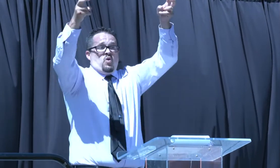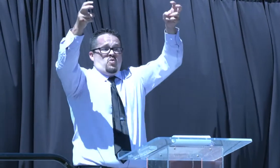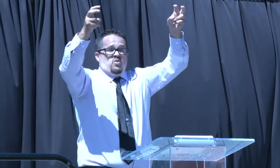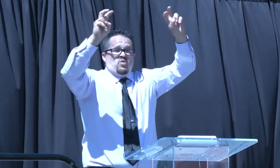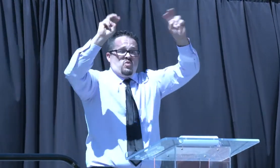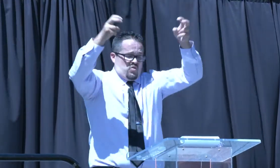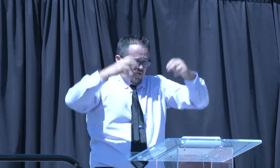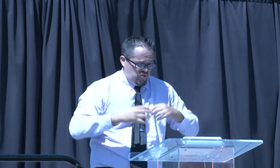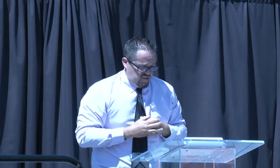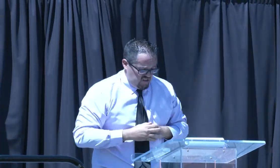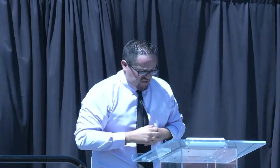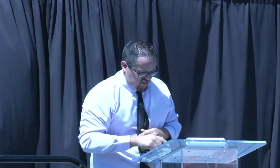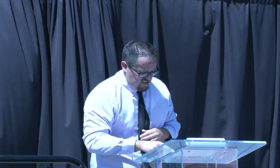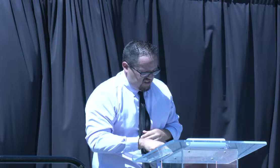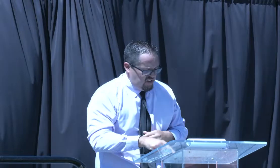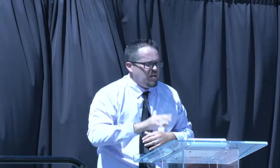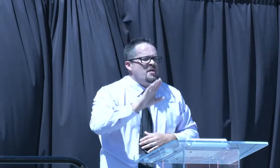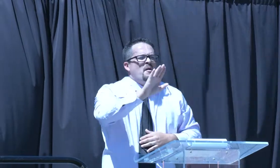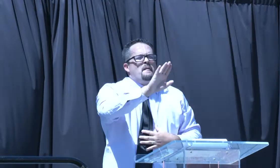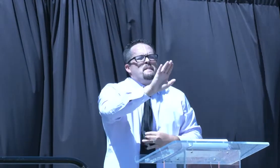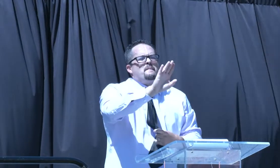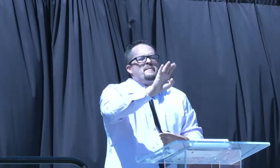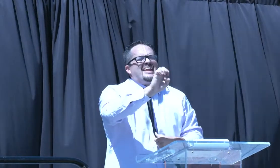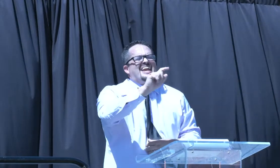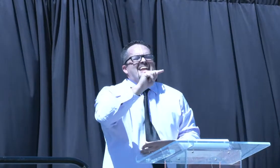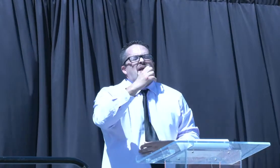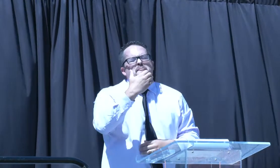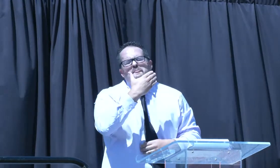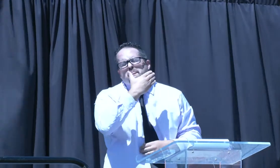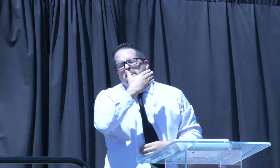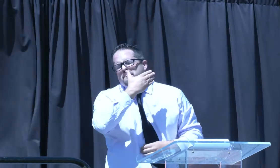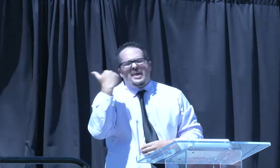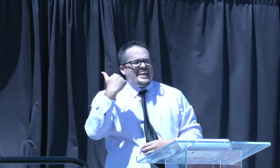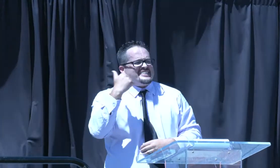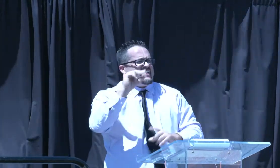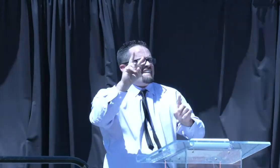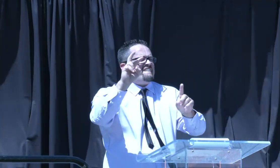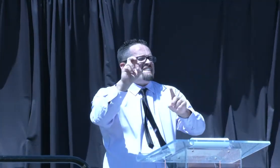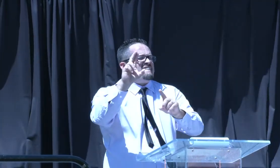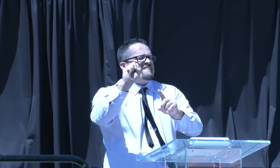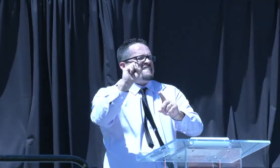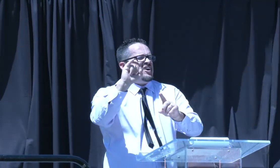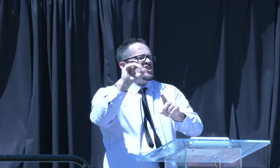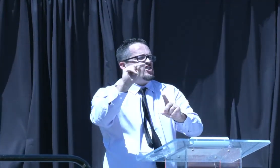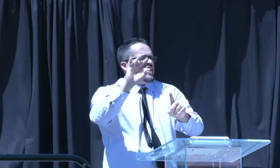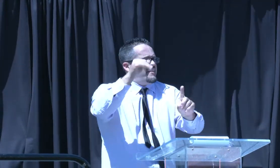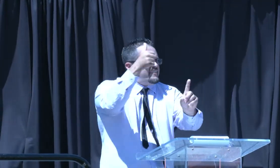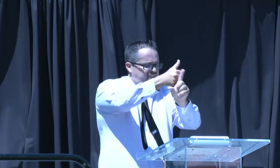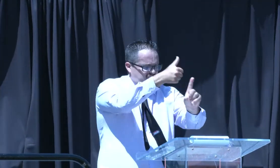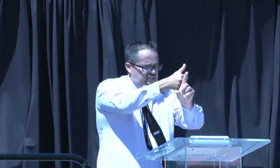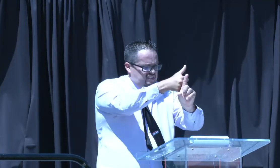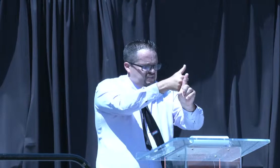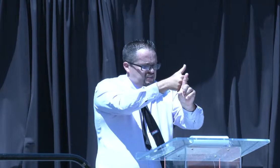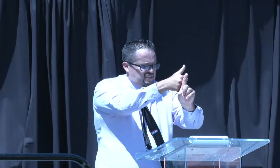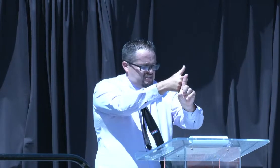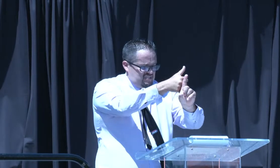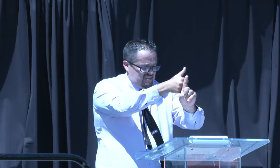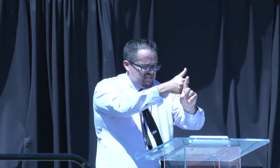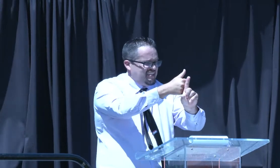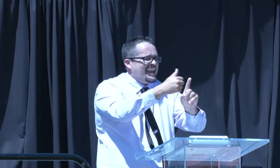You know, Curry has stated, be the best